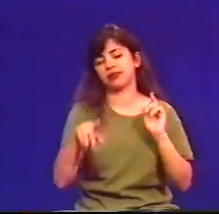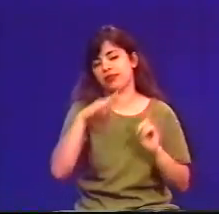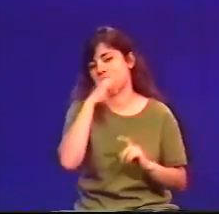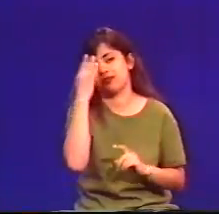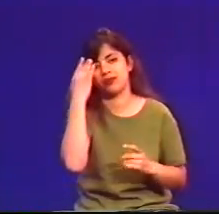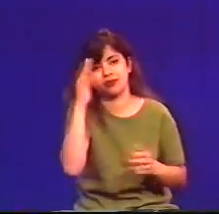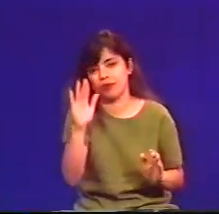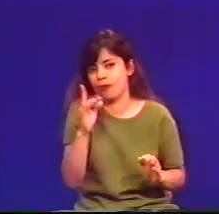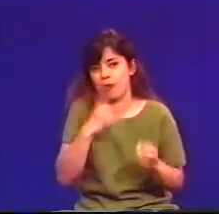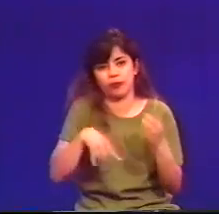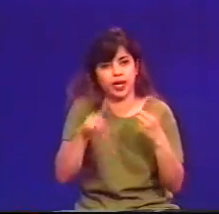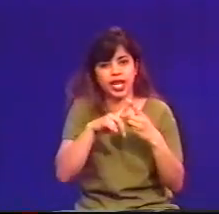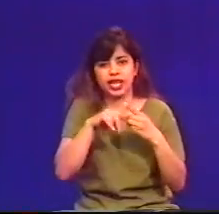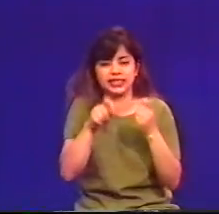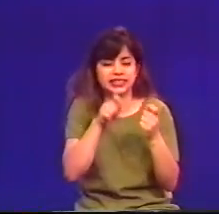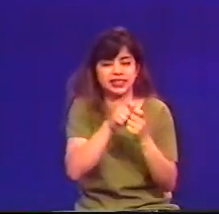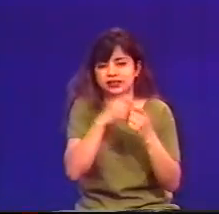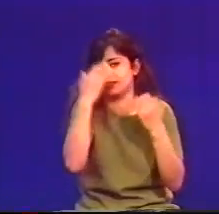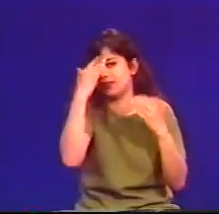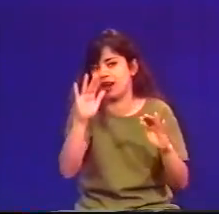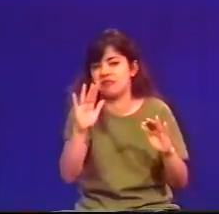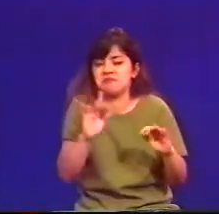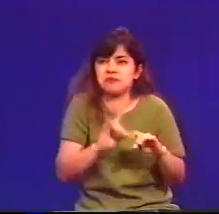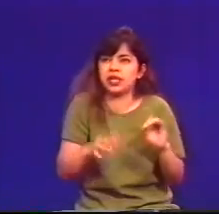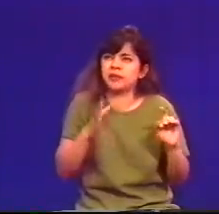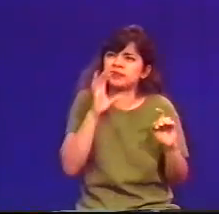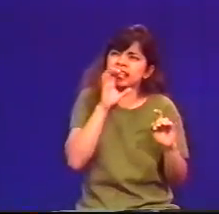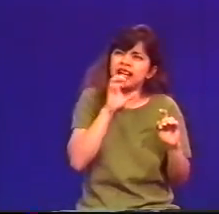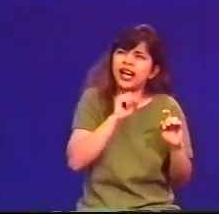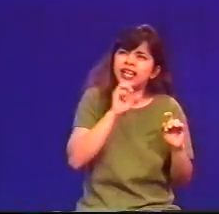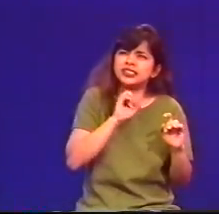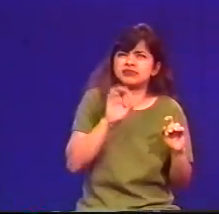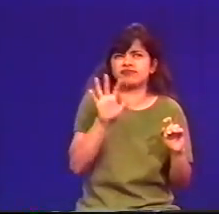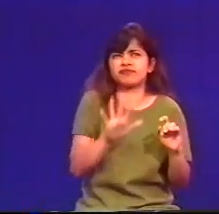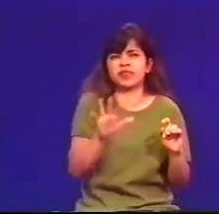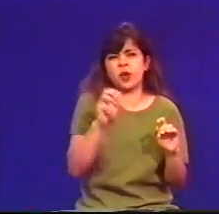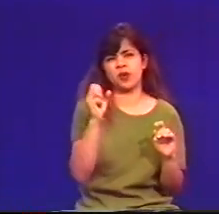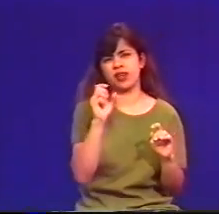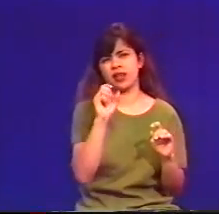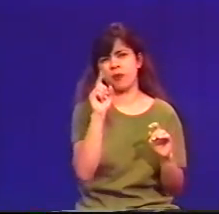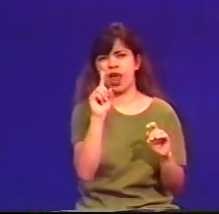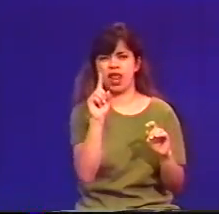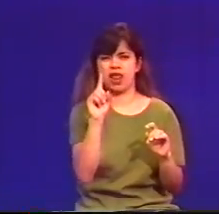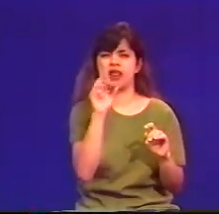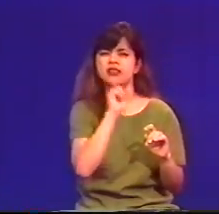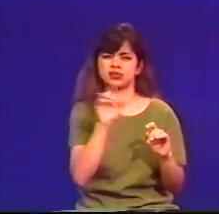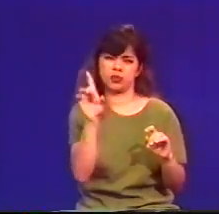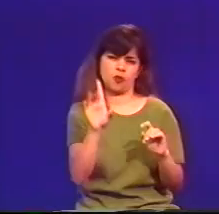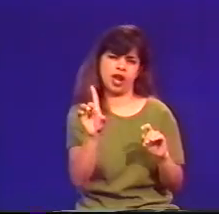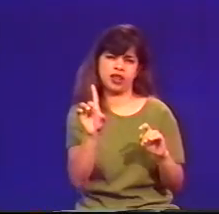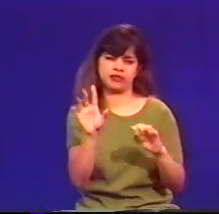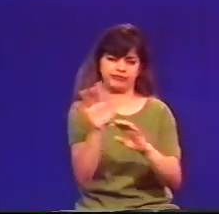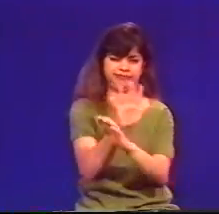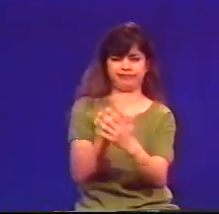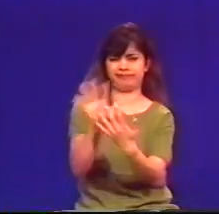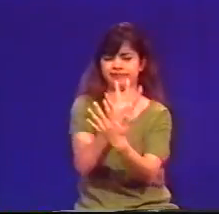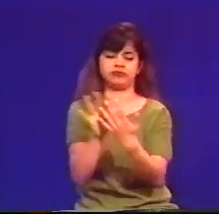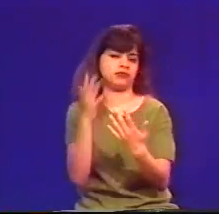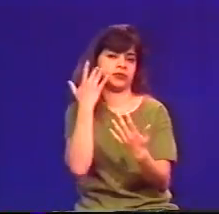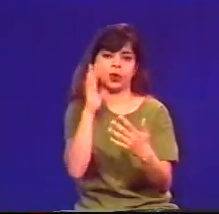We were never able to find out for sure when that was, or what the specific cause of my deafness was, but it was around the age of